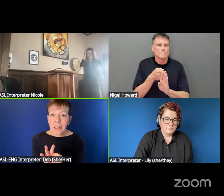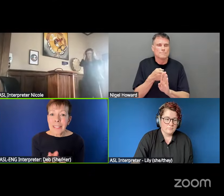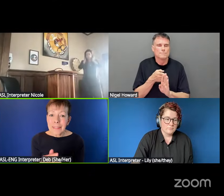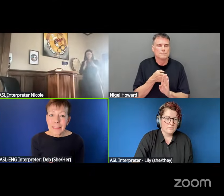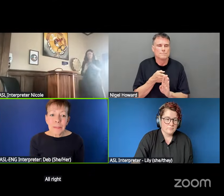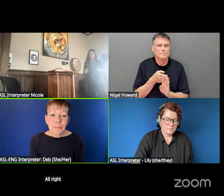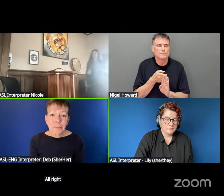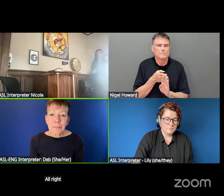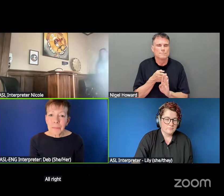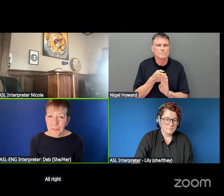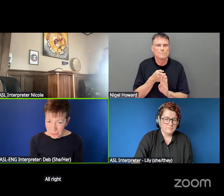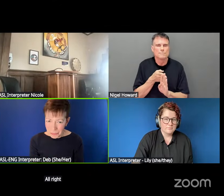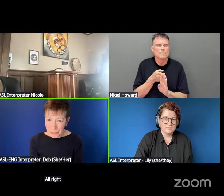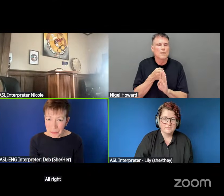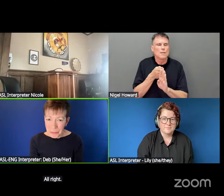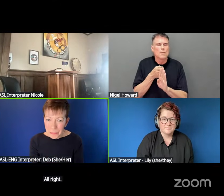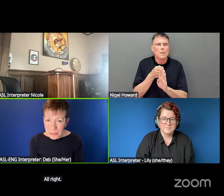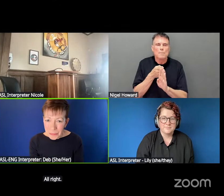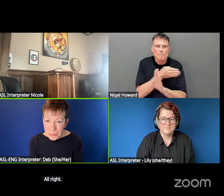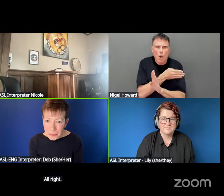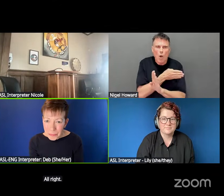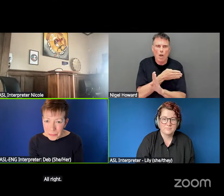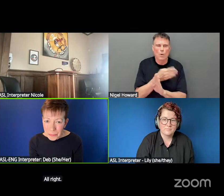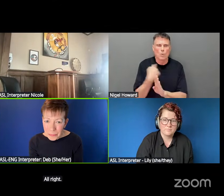All right.